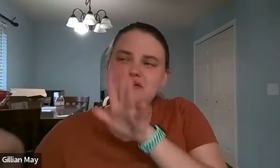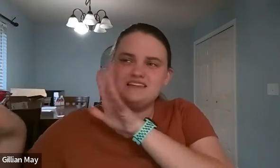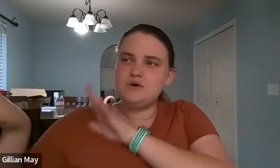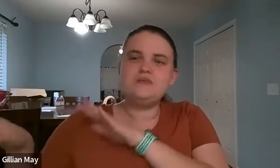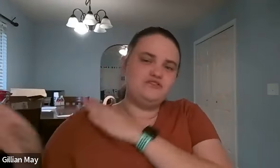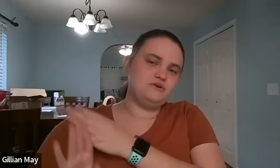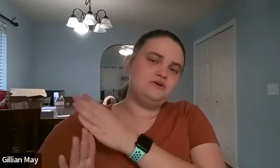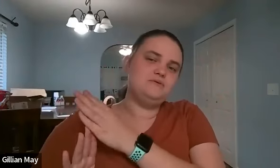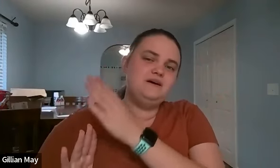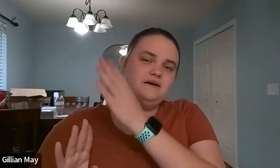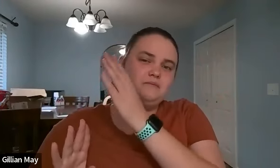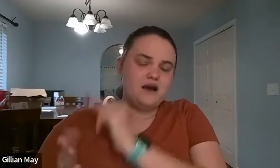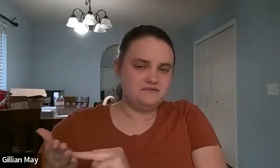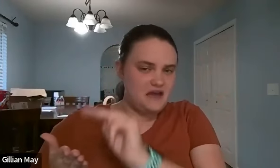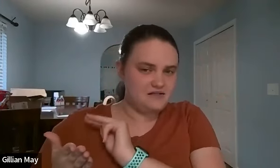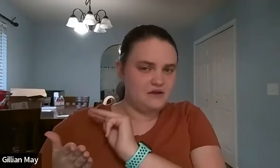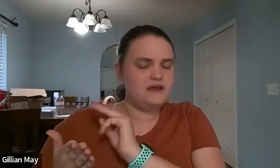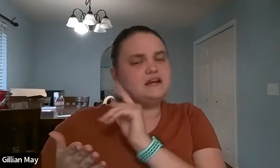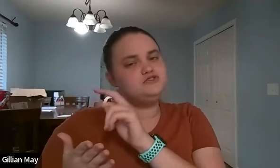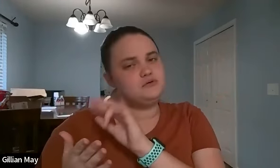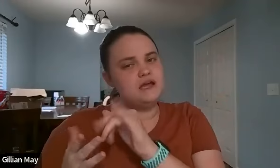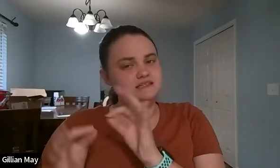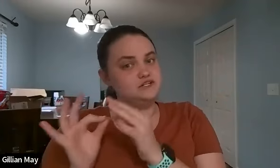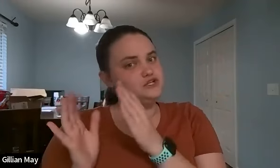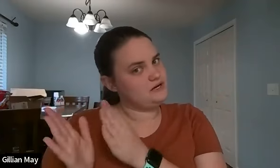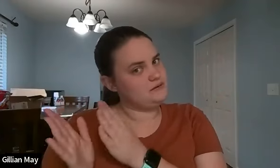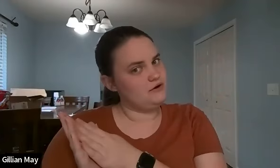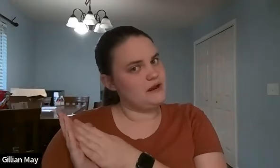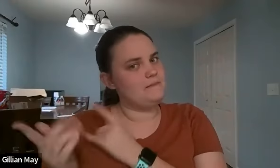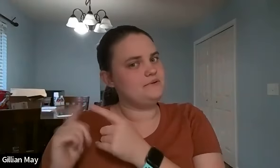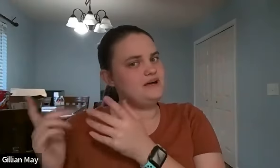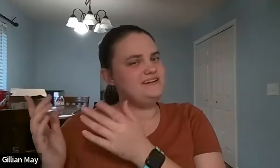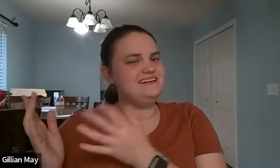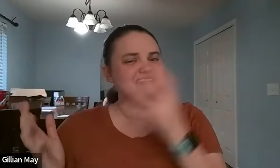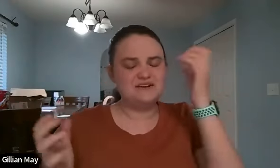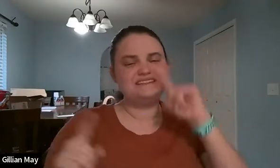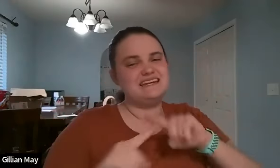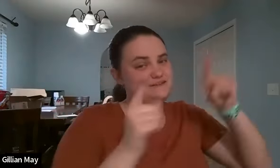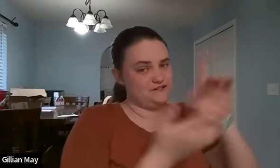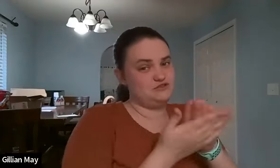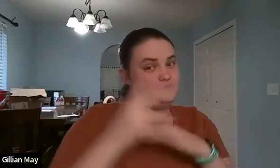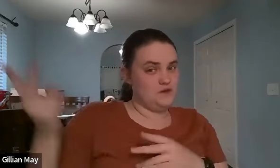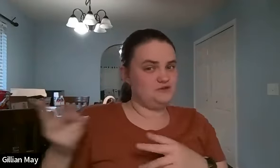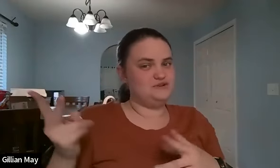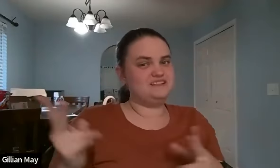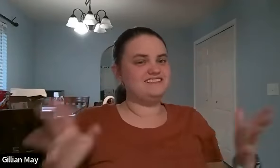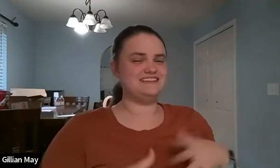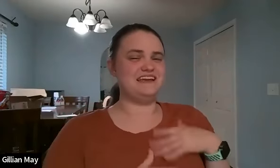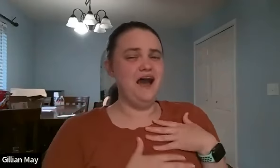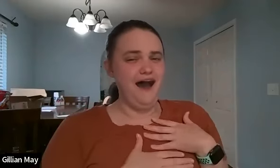that's only through Montevallo, and I know Troy has an interpreting program, but to hear it's at a different school from those two is like, that's like,